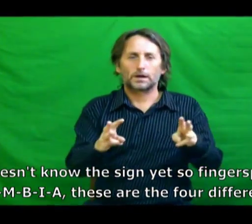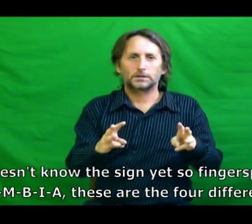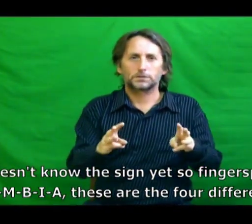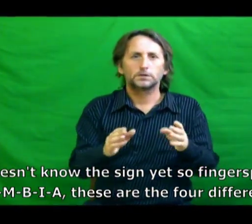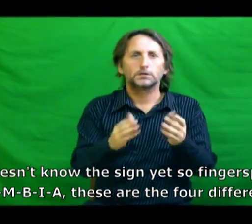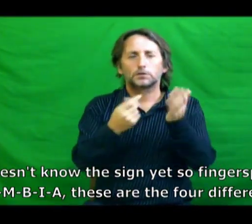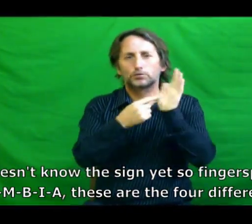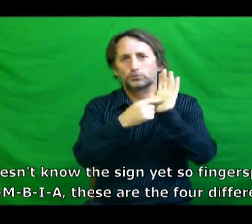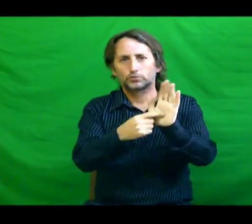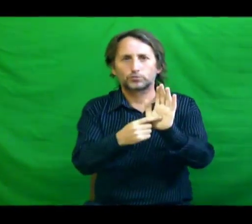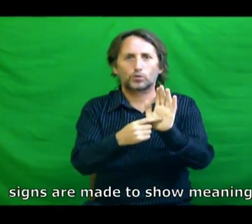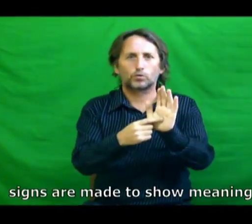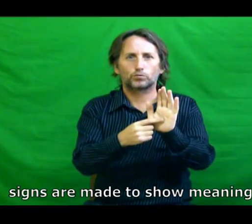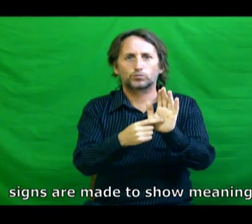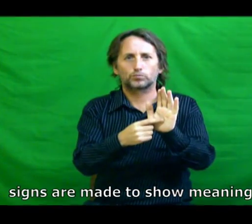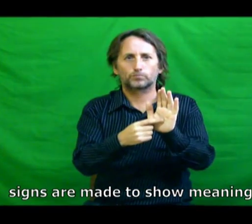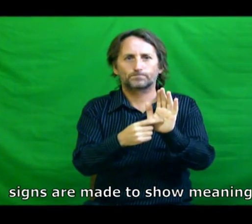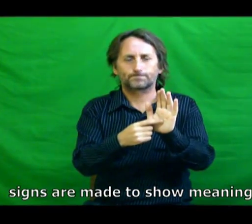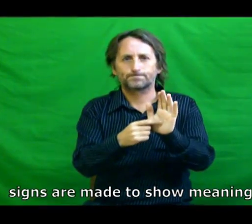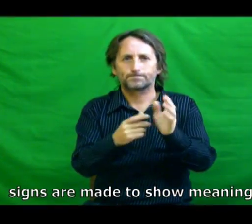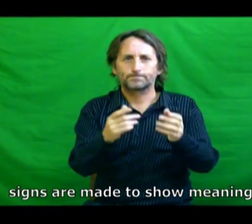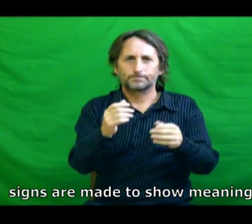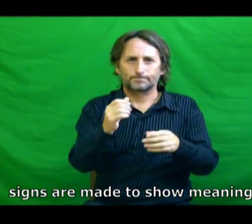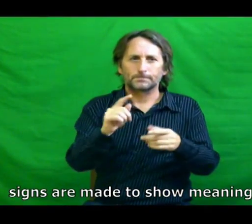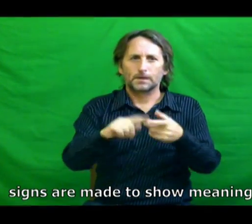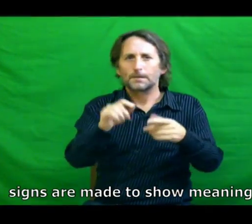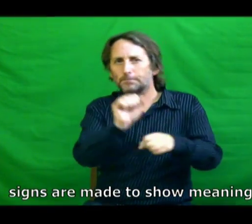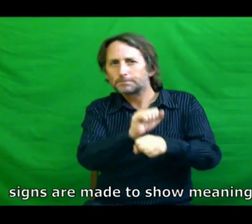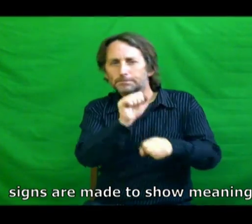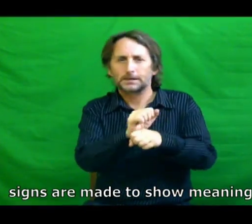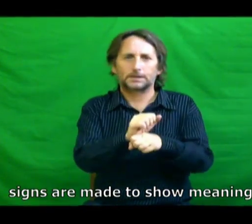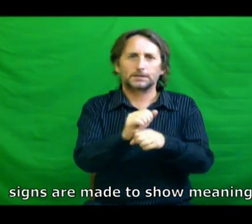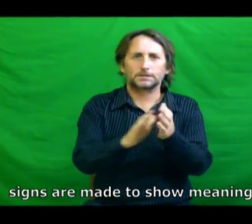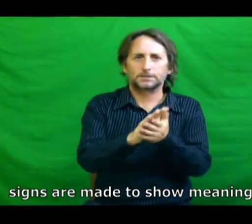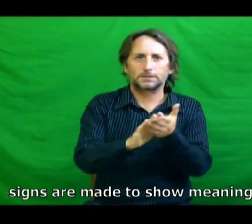ZAMBIA. These are the four different ways signs are made to show meaning.